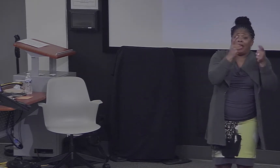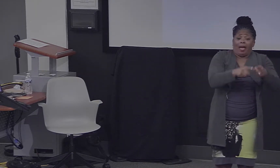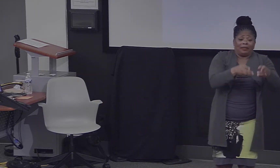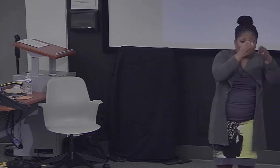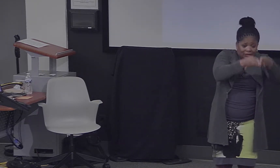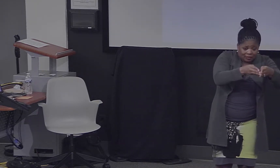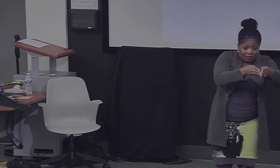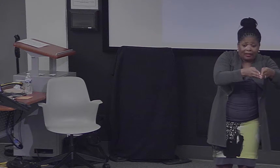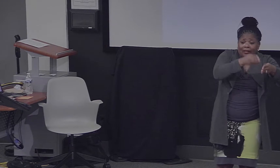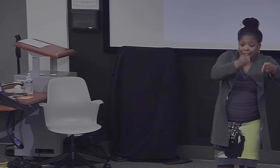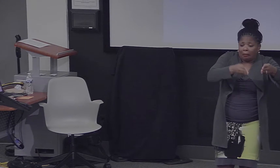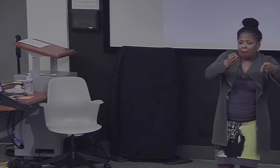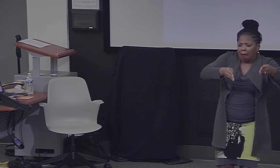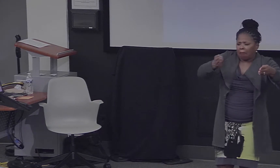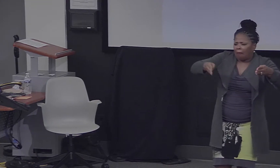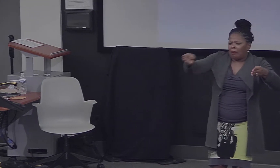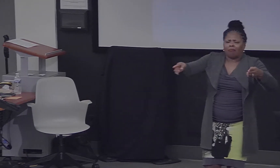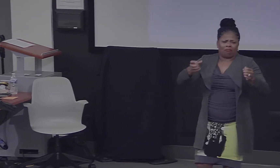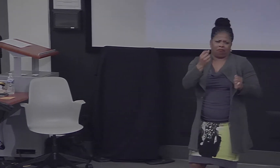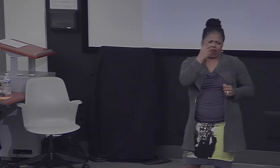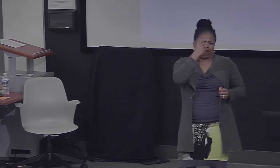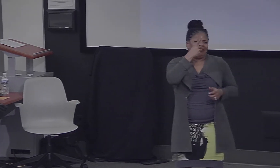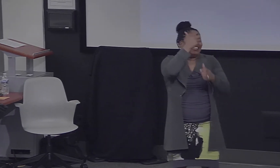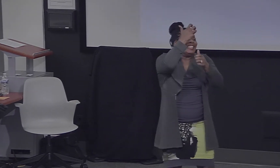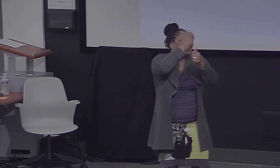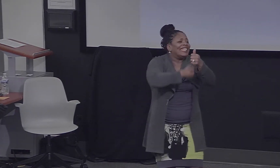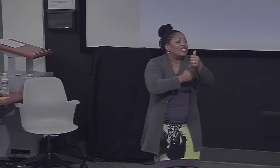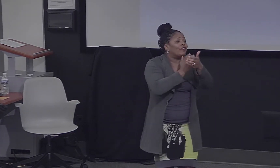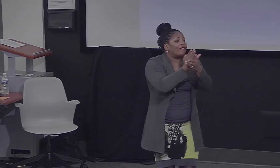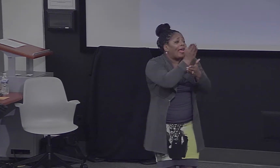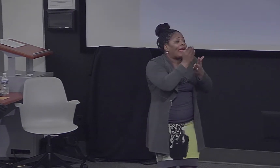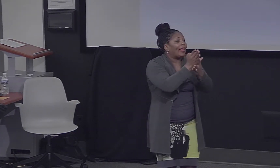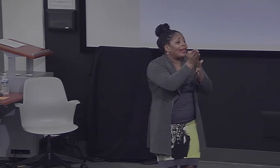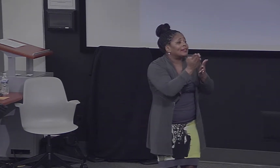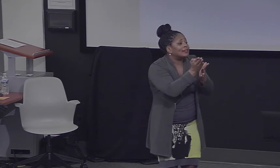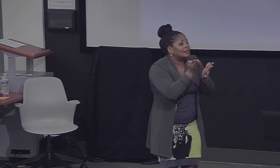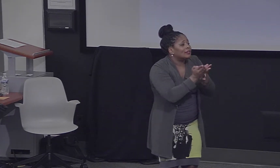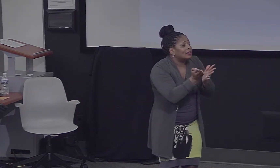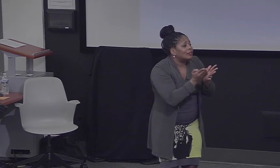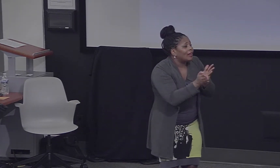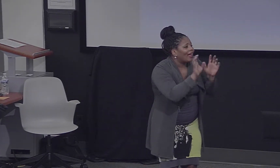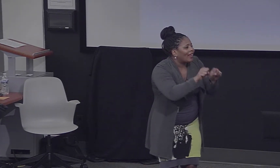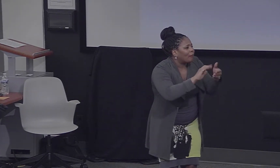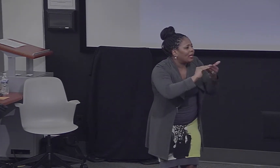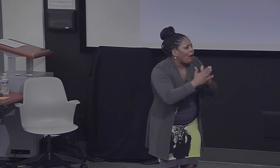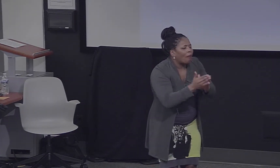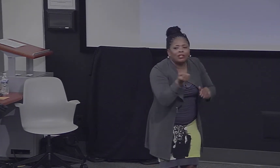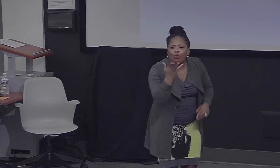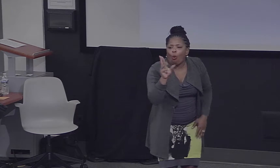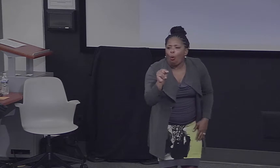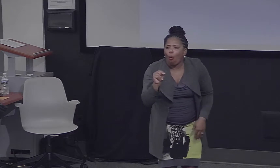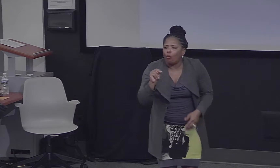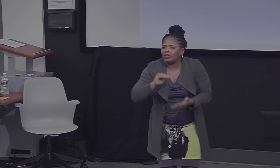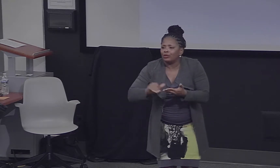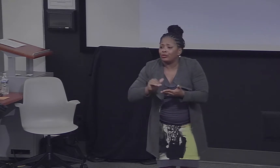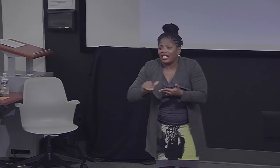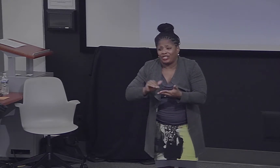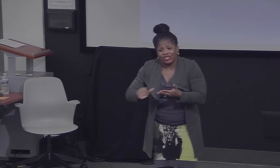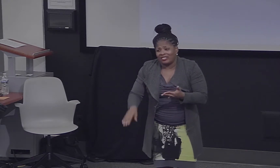calling the life cycle of interpreting, LCS, the life cycle of scheduling, and that's what I'm focusing on. But each of